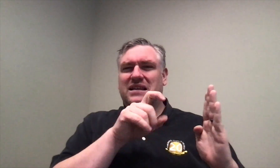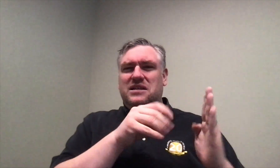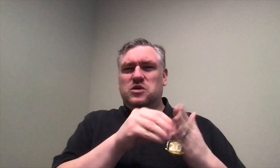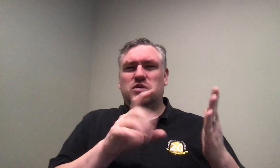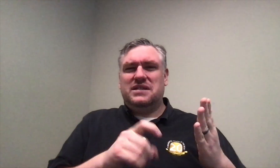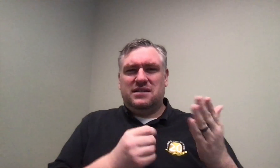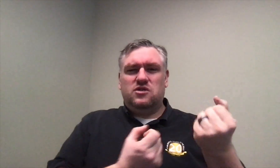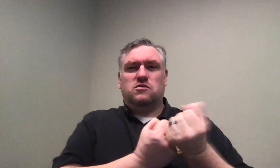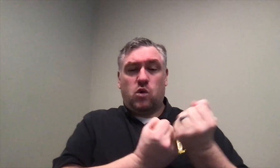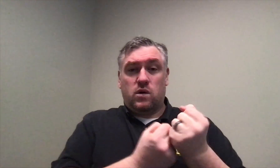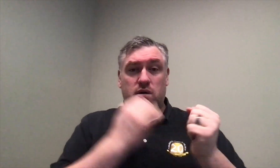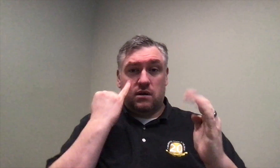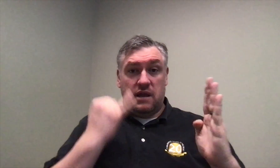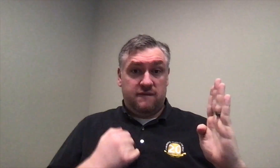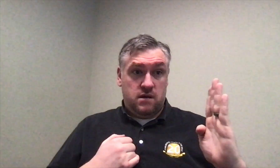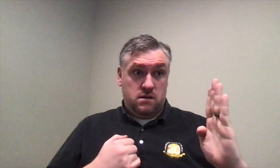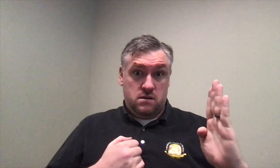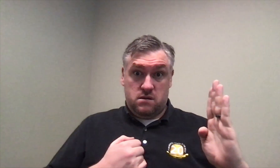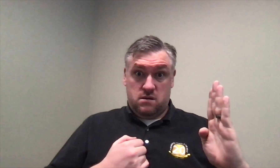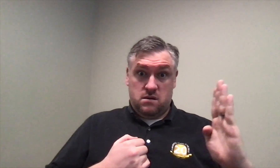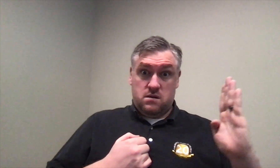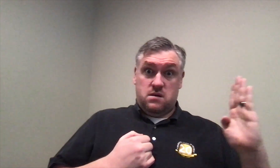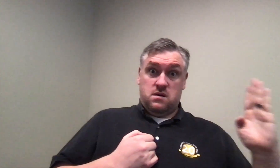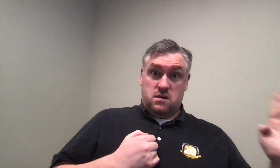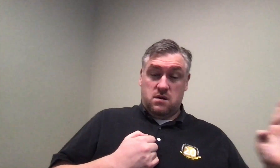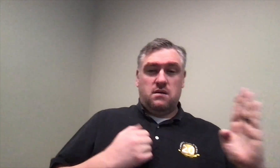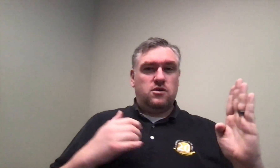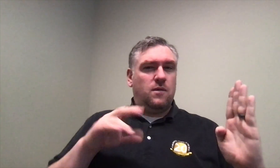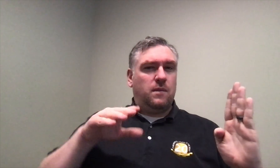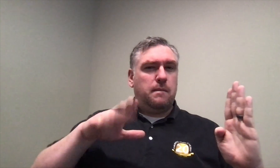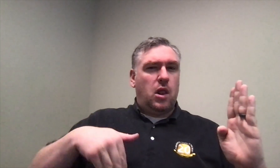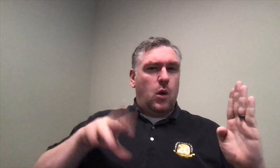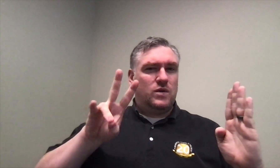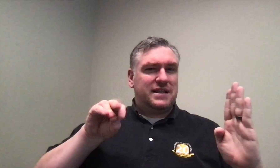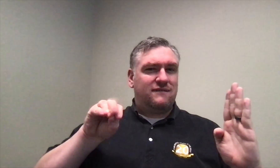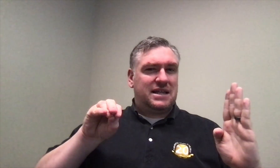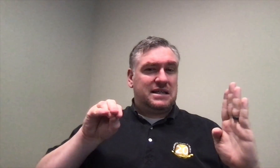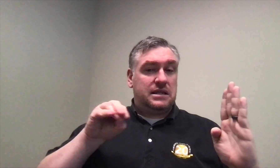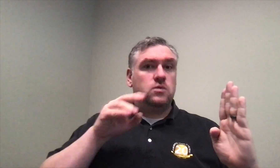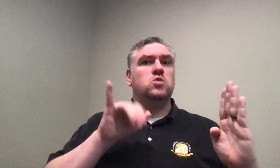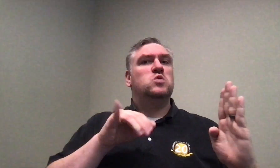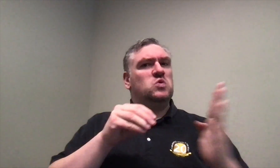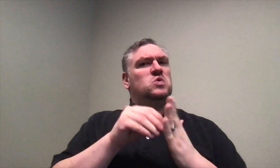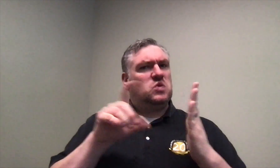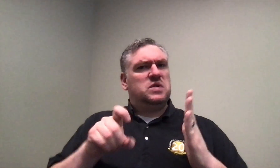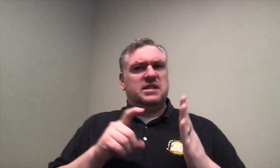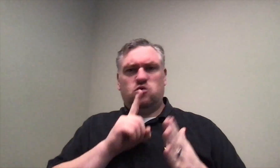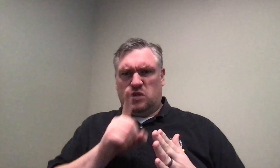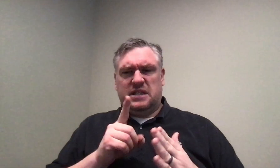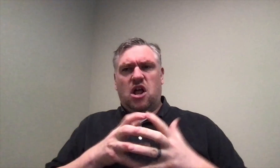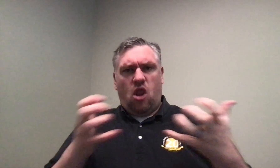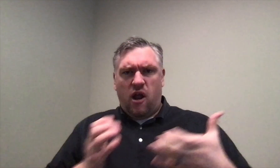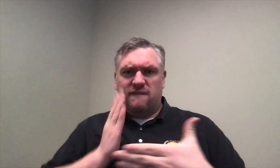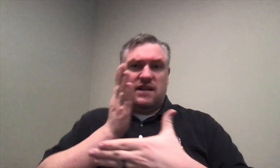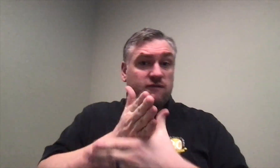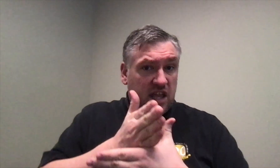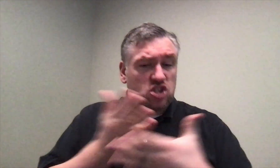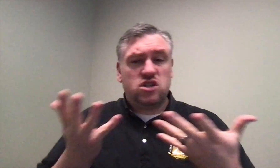lower, those students need support. And if I go even farther, below 70, that student really needs a lot